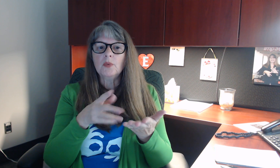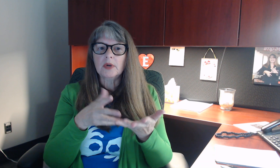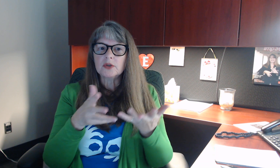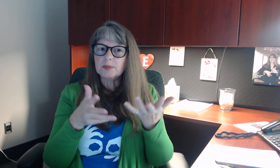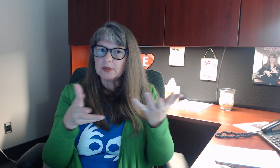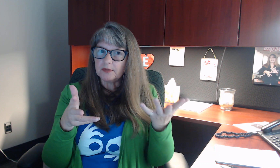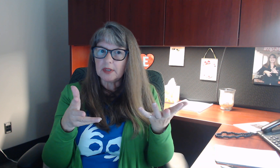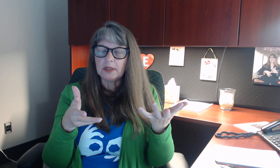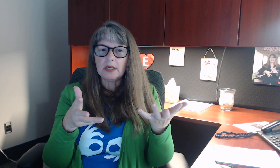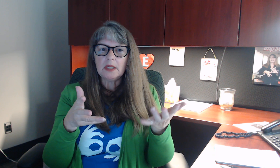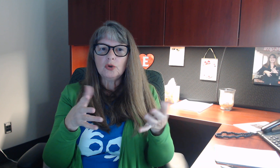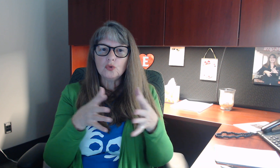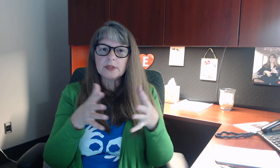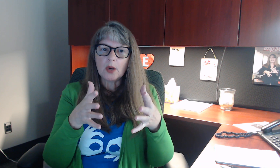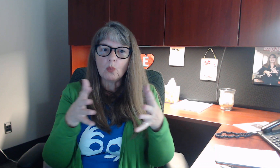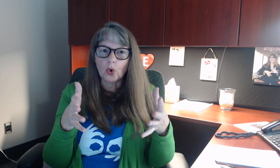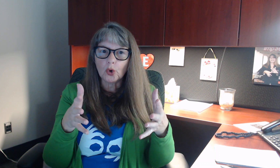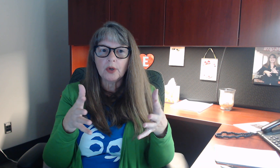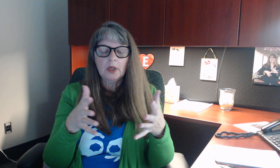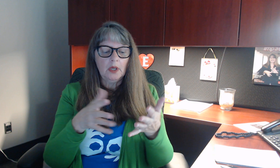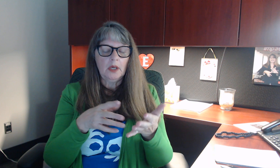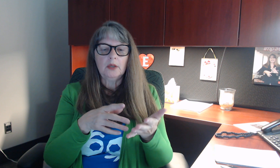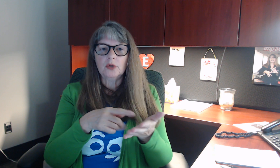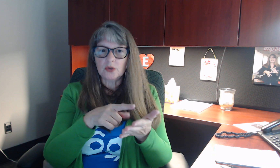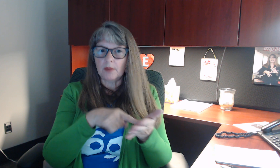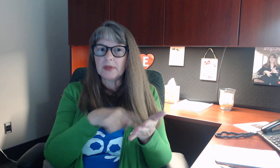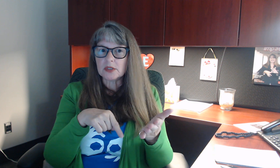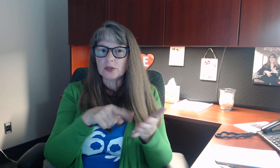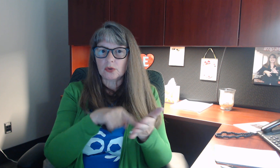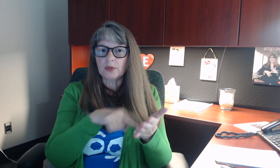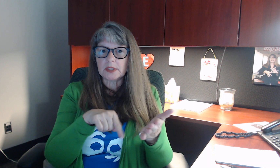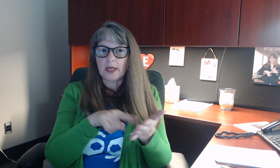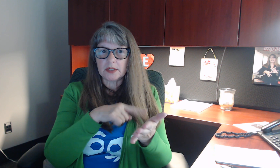to specifically use that word, you can do that, but this is to criticize.